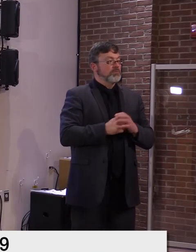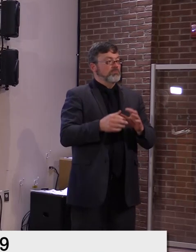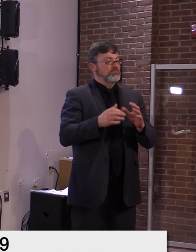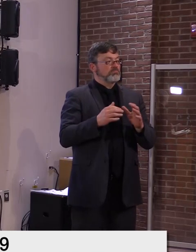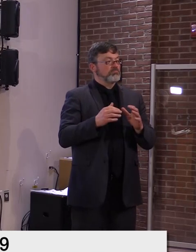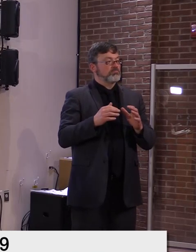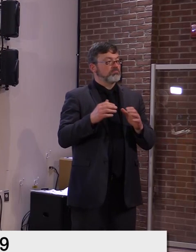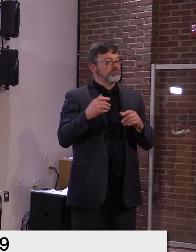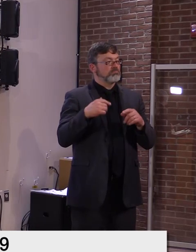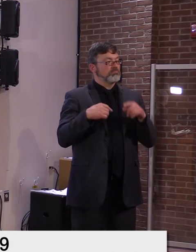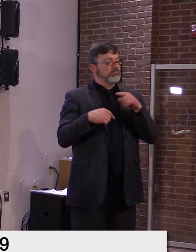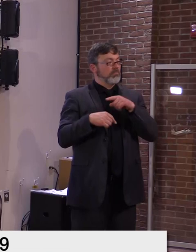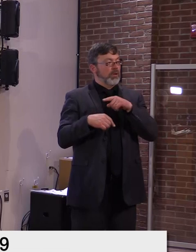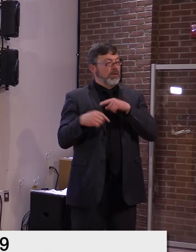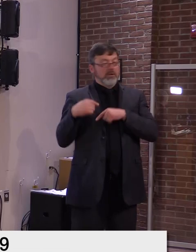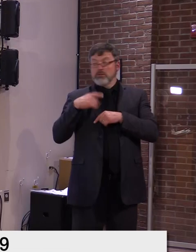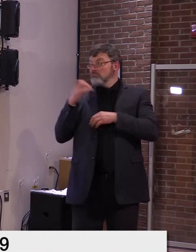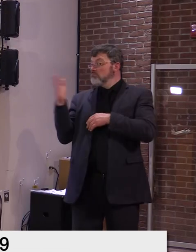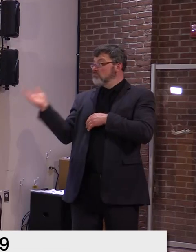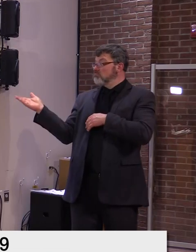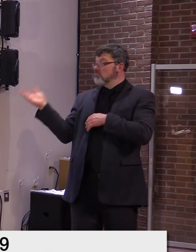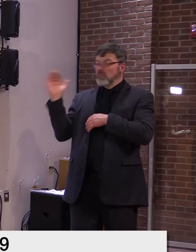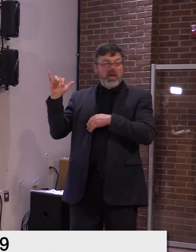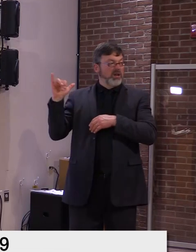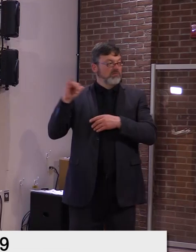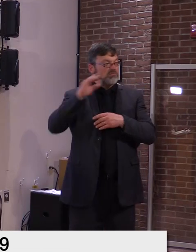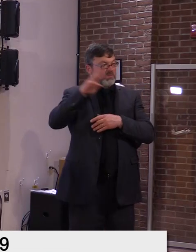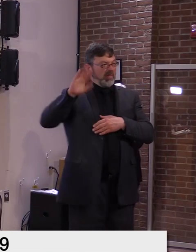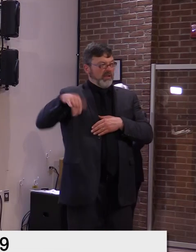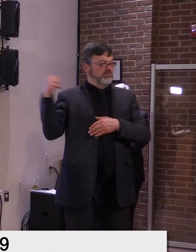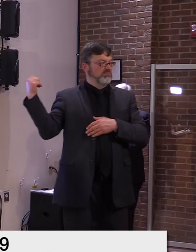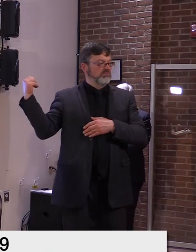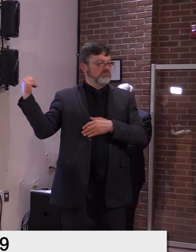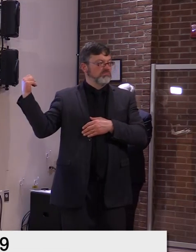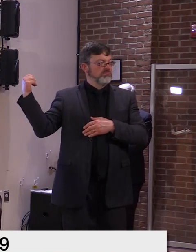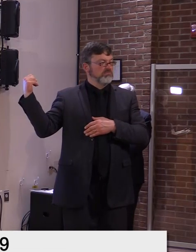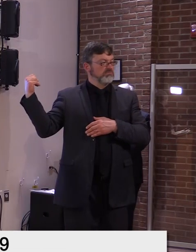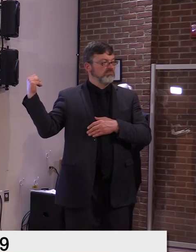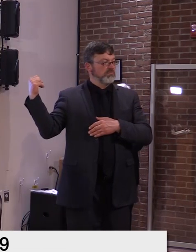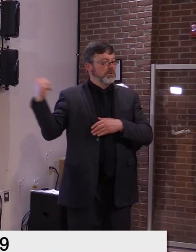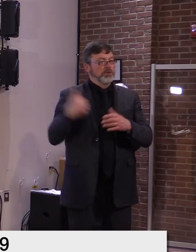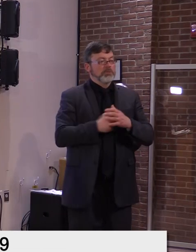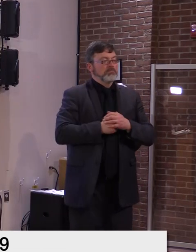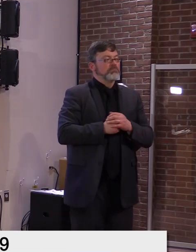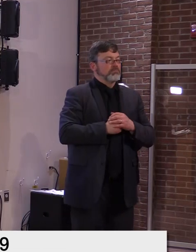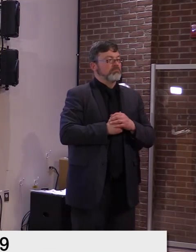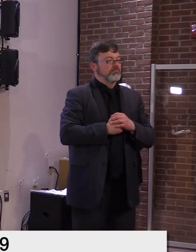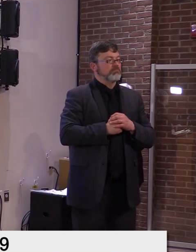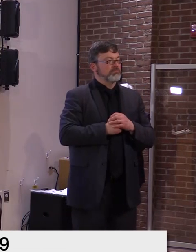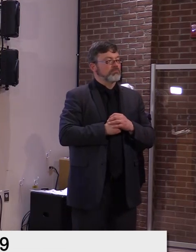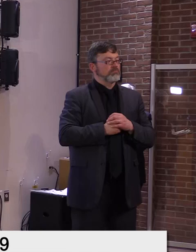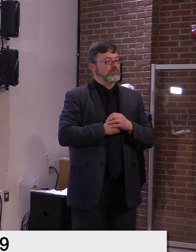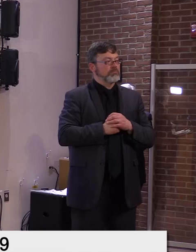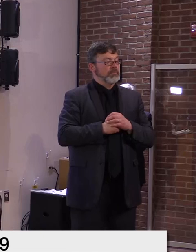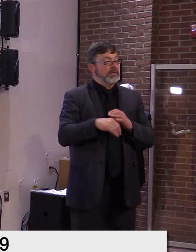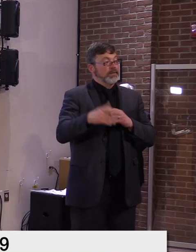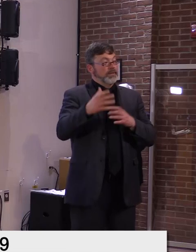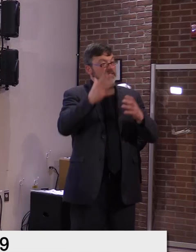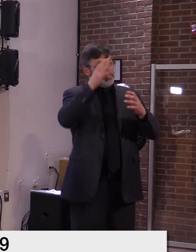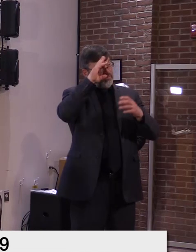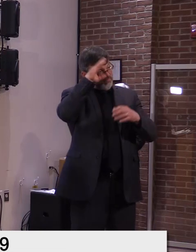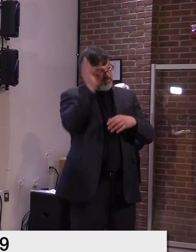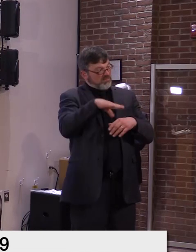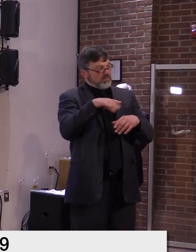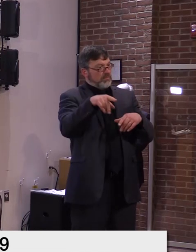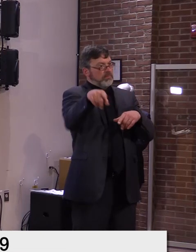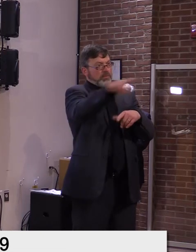possible use of their funds and the real need to do this. And I would say, I think many of them are eager to do this work. They're directly reaching